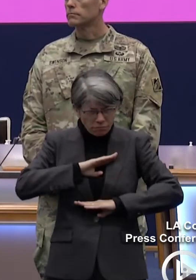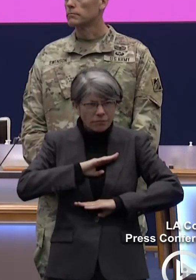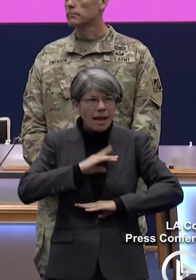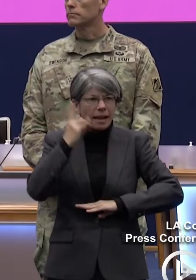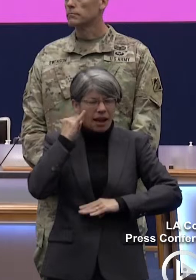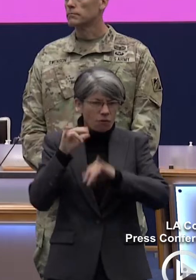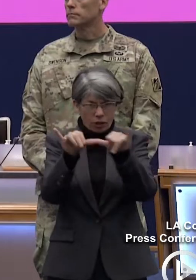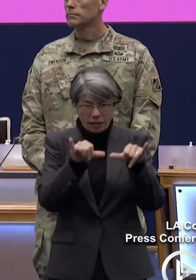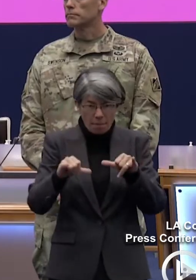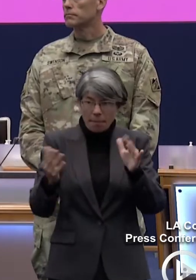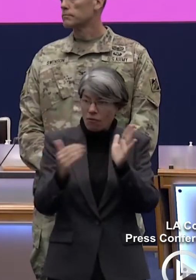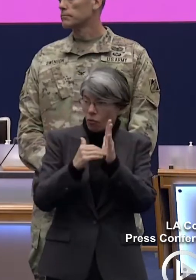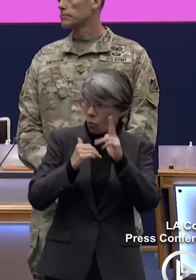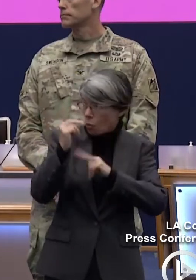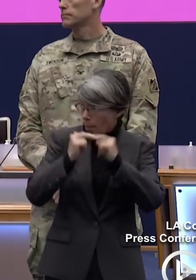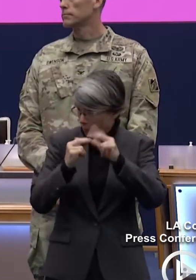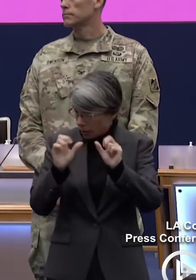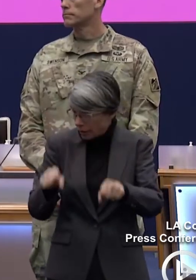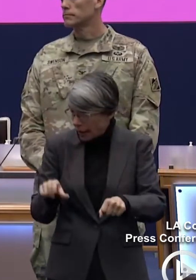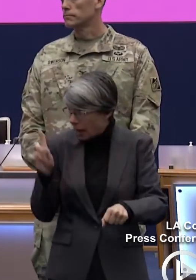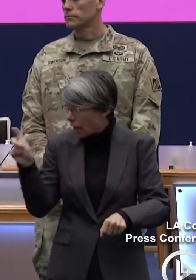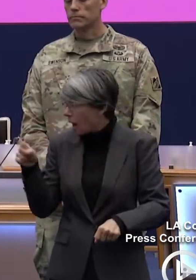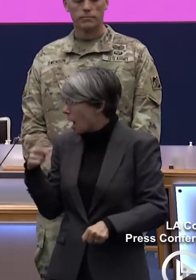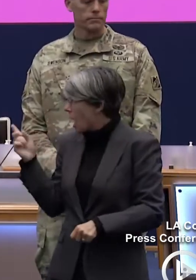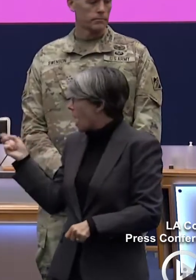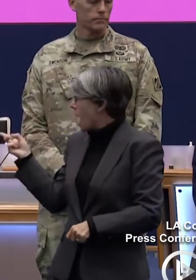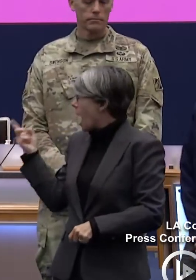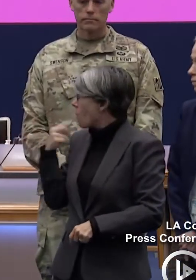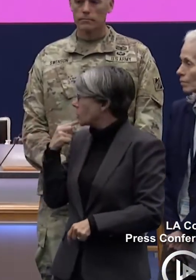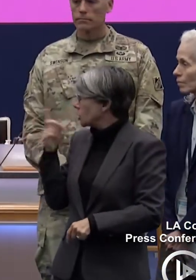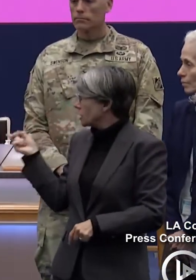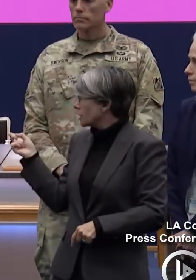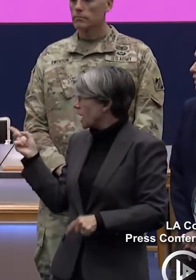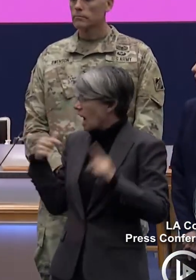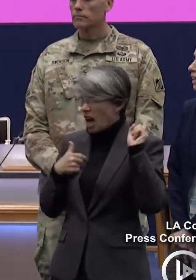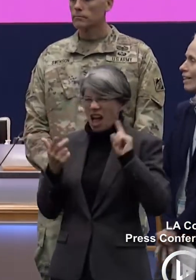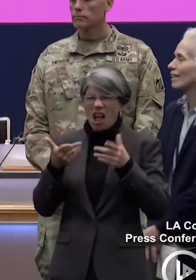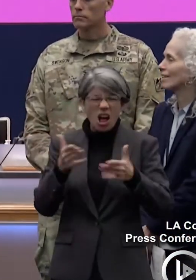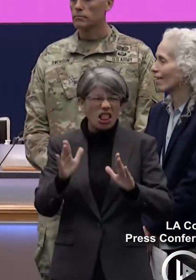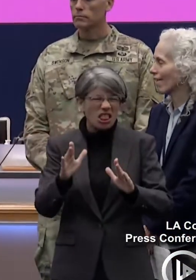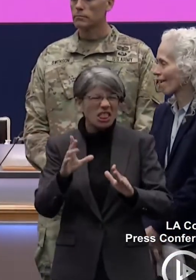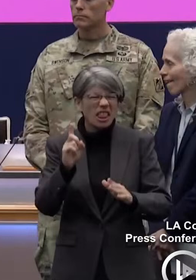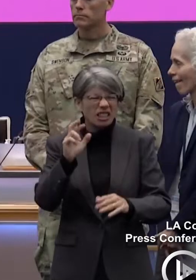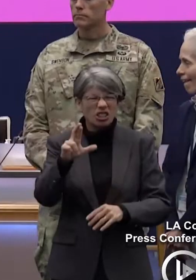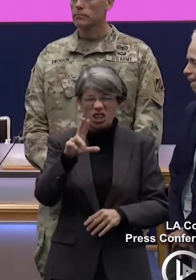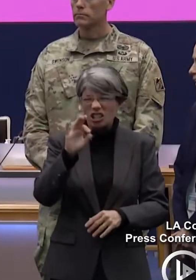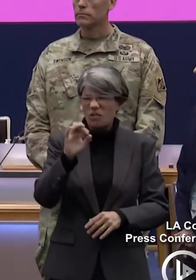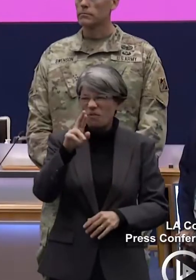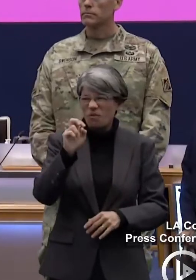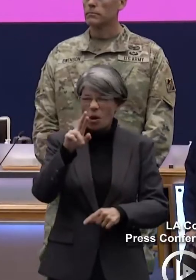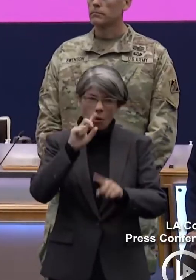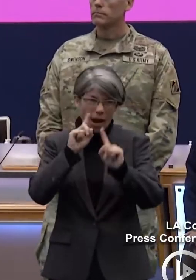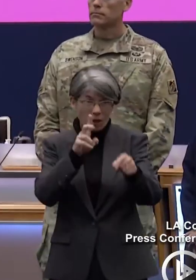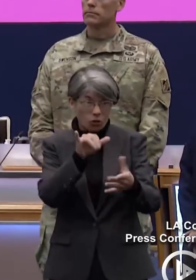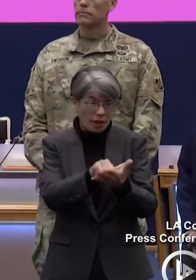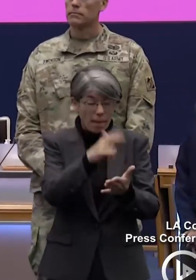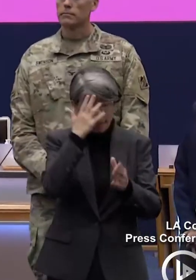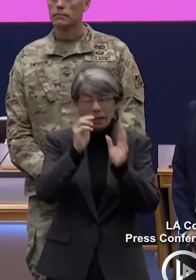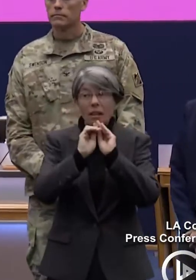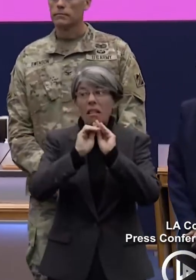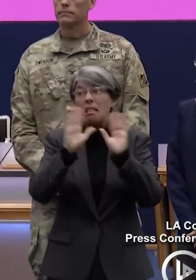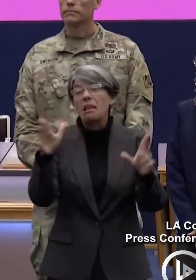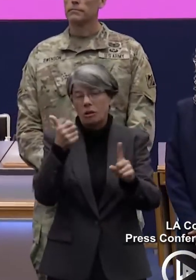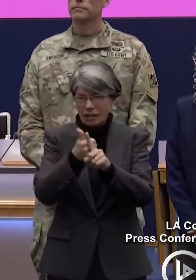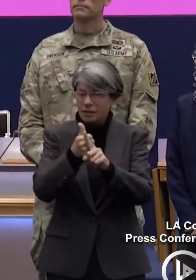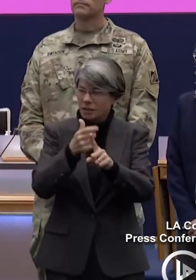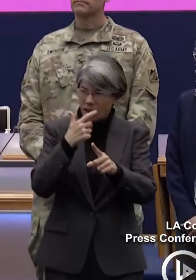before rebuilding can take place. Yeah, I was going to say, I'm going to let Dr. Ferrer answer that, because clearly, this